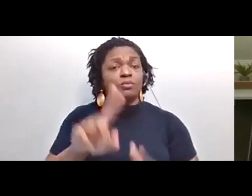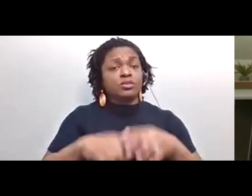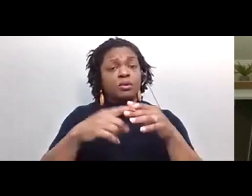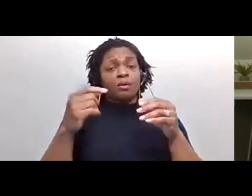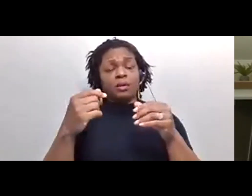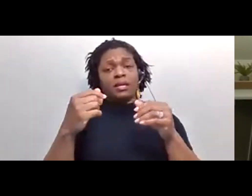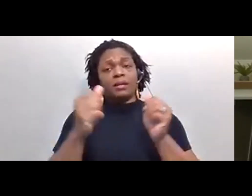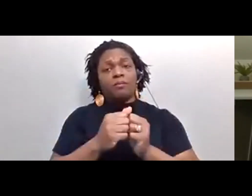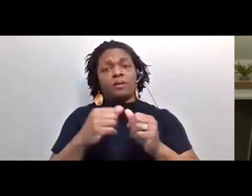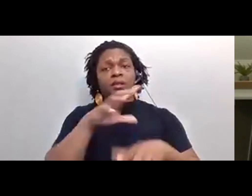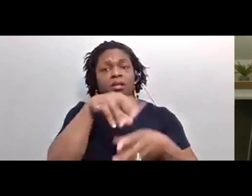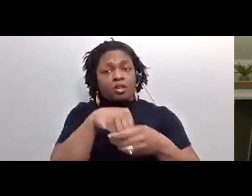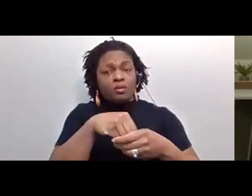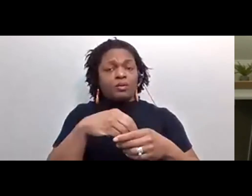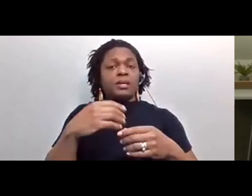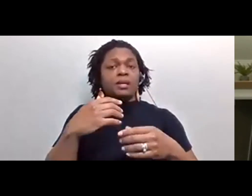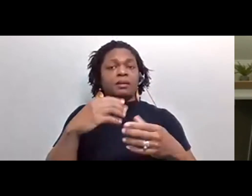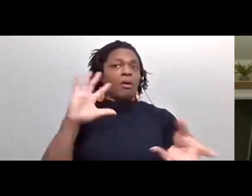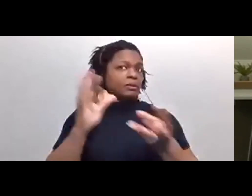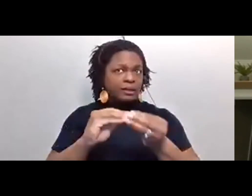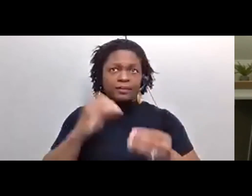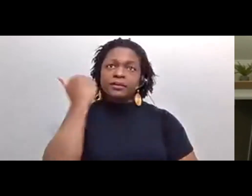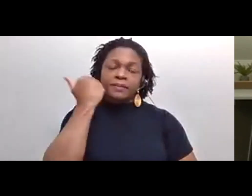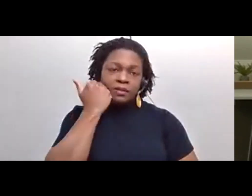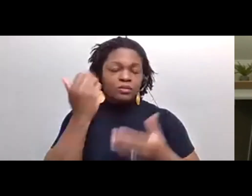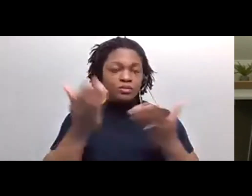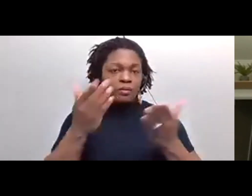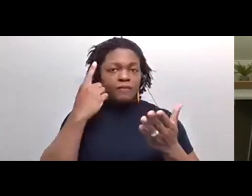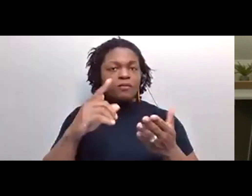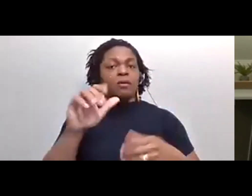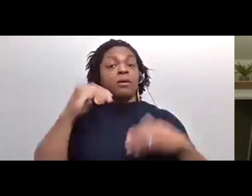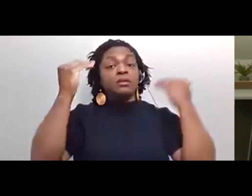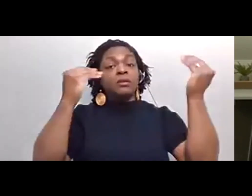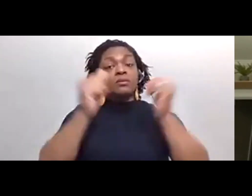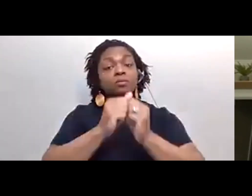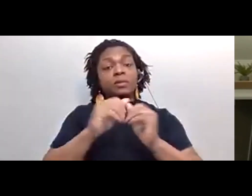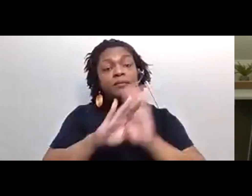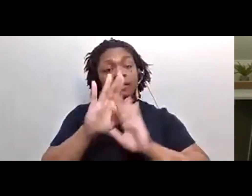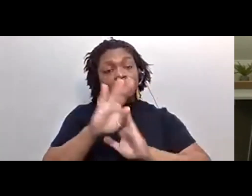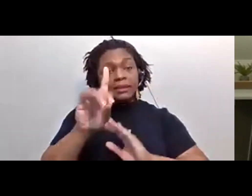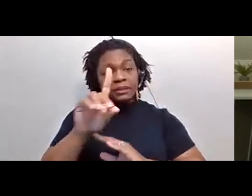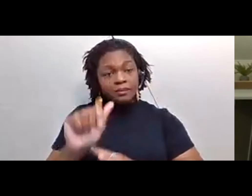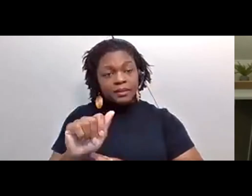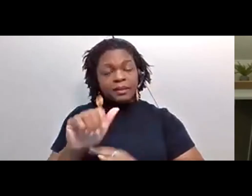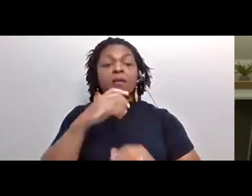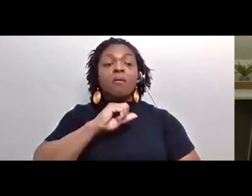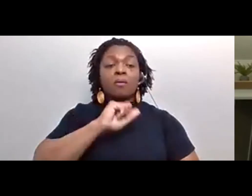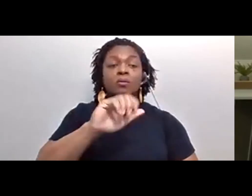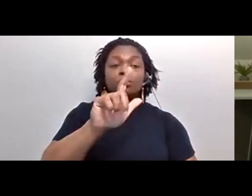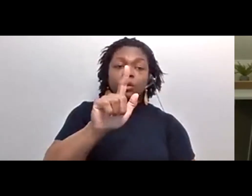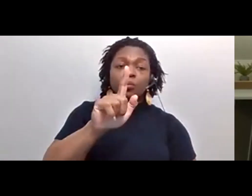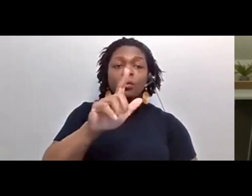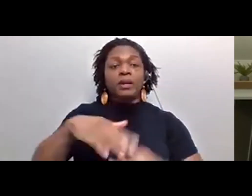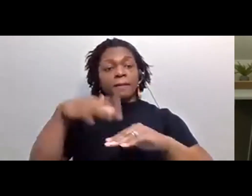include comprehensive dental services for adults with developmental disabilities aged 21 and older, because